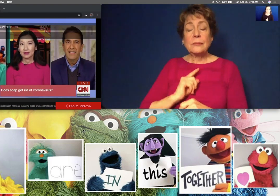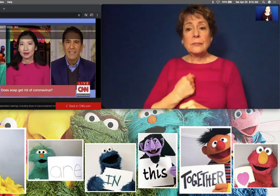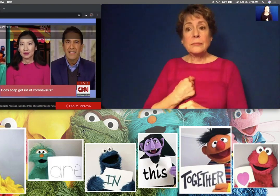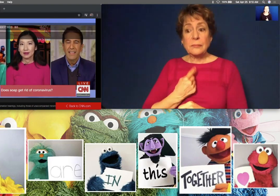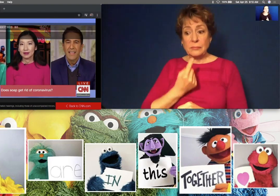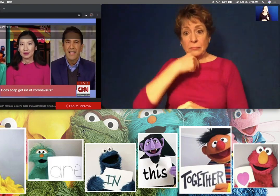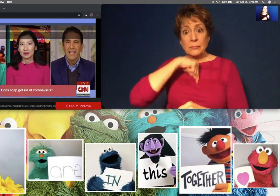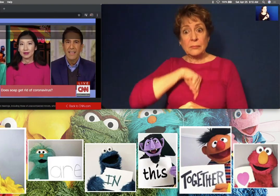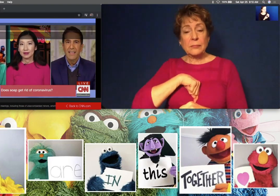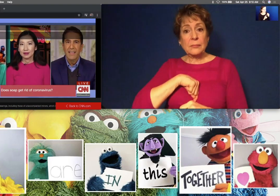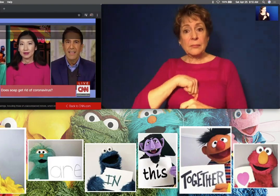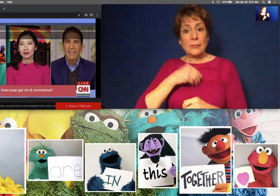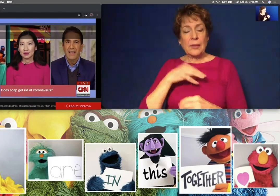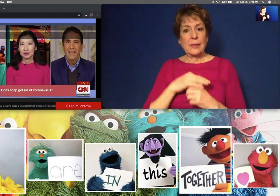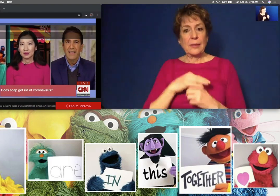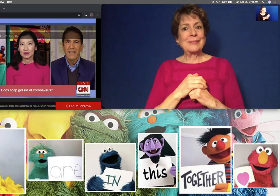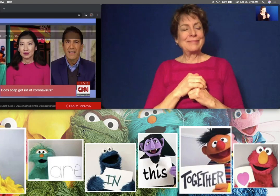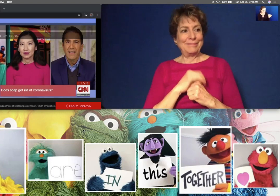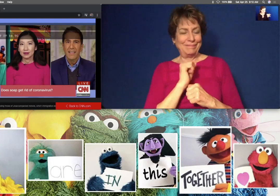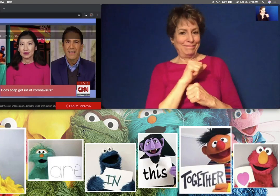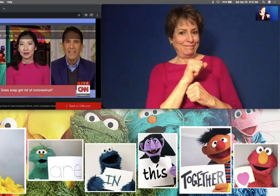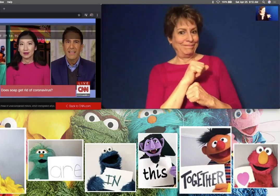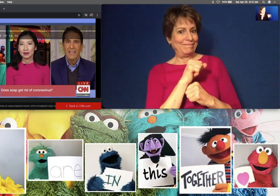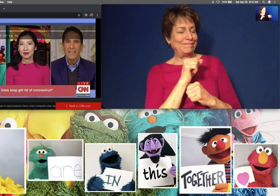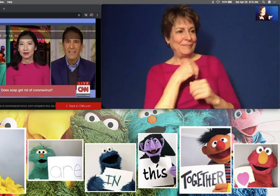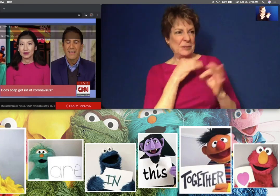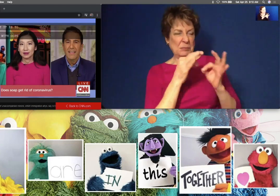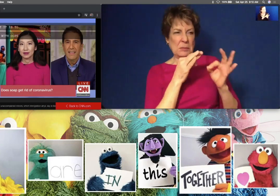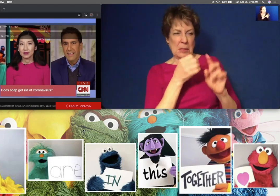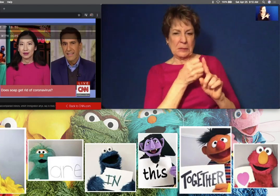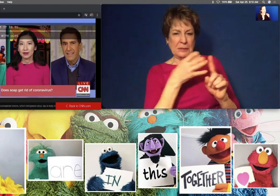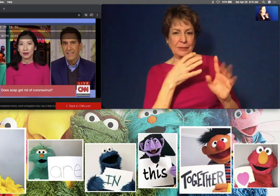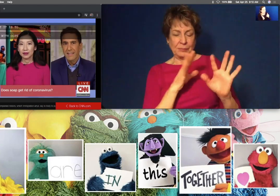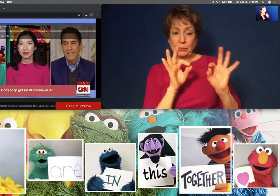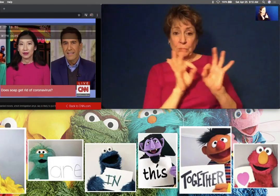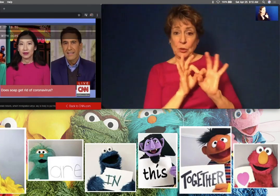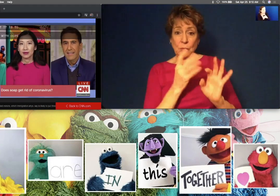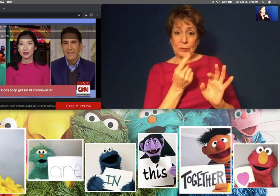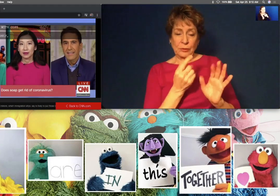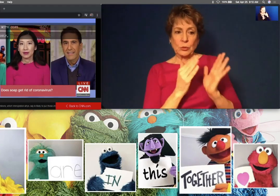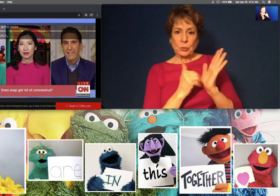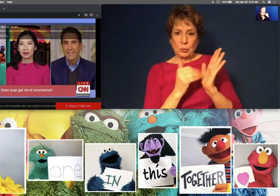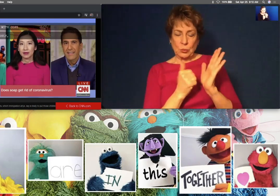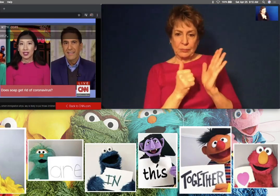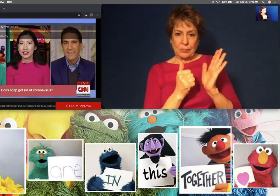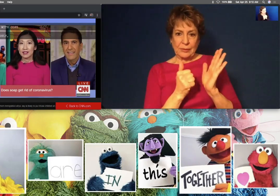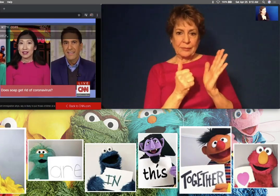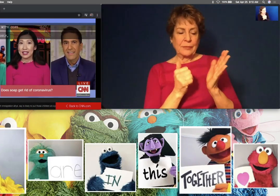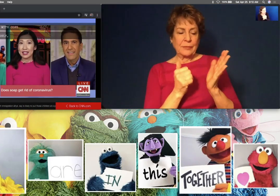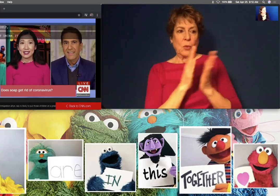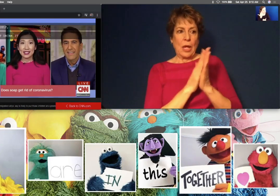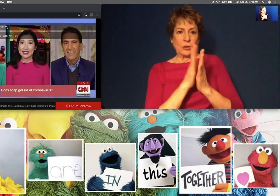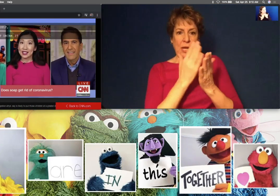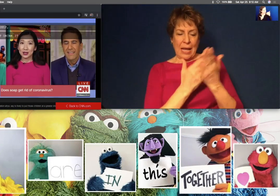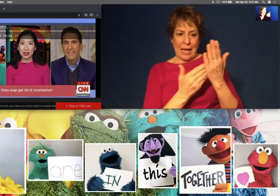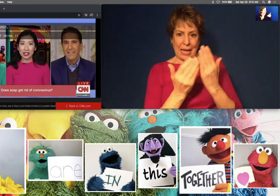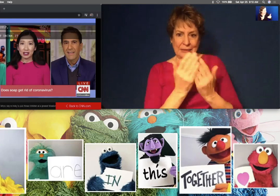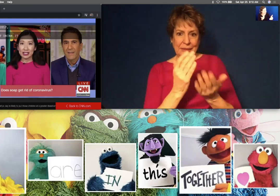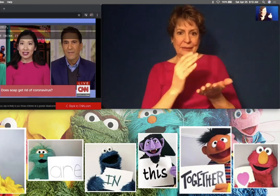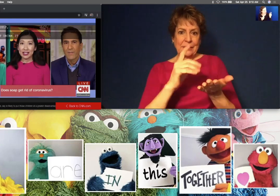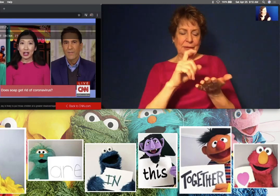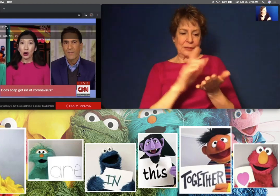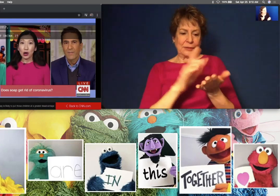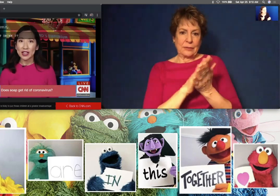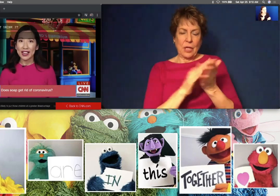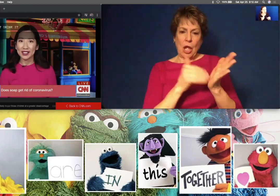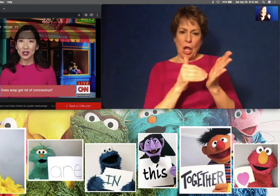is great. We know how important it is to wash your hands well with soap and water, but obviously, Dr. Wen, we shouldn't drink it or swallow it.